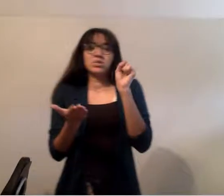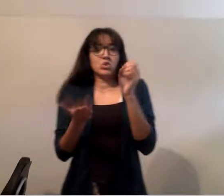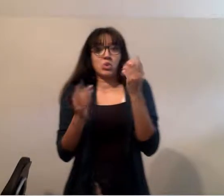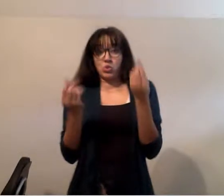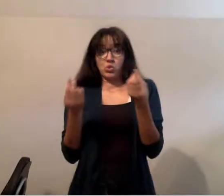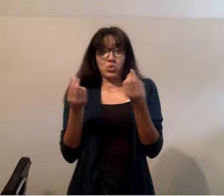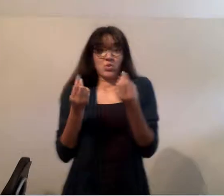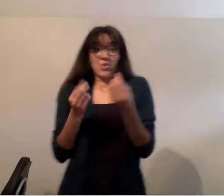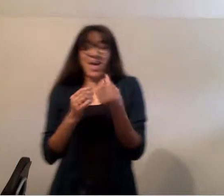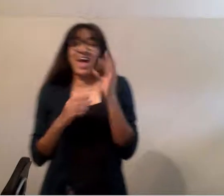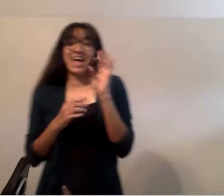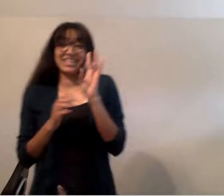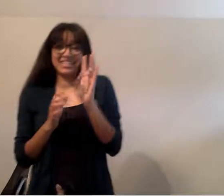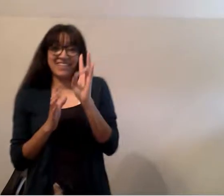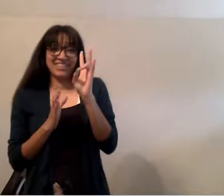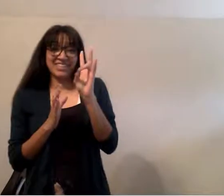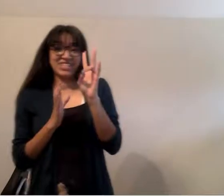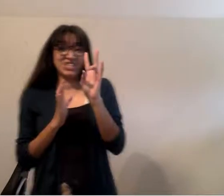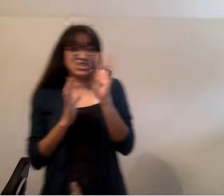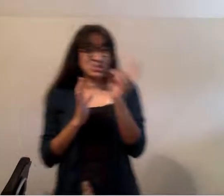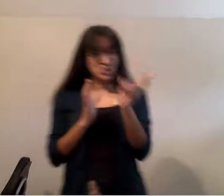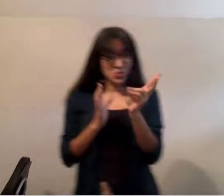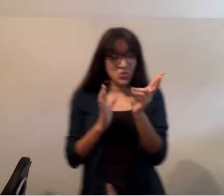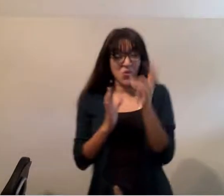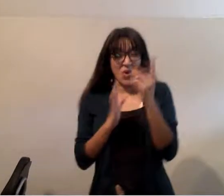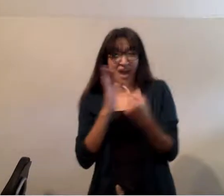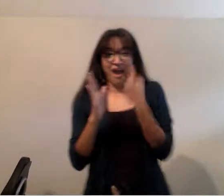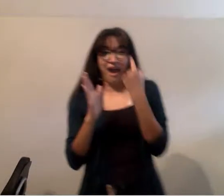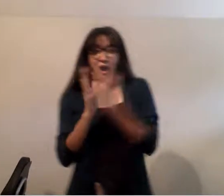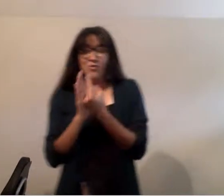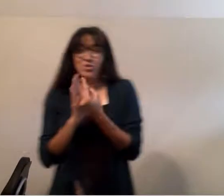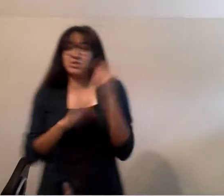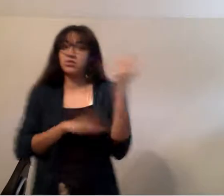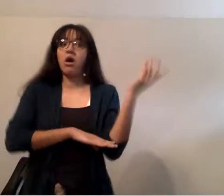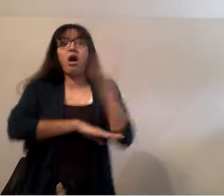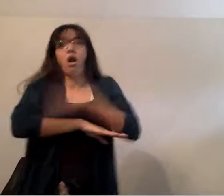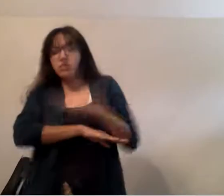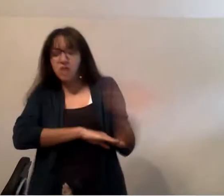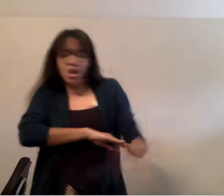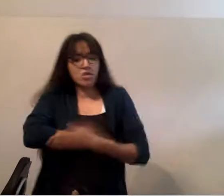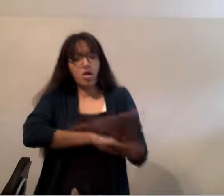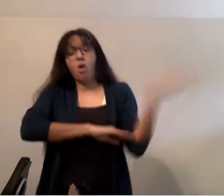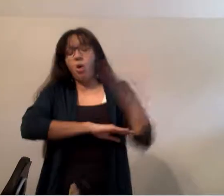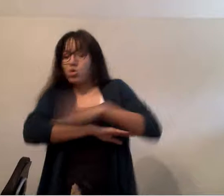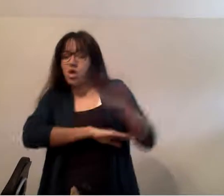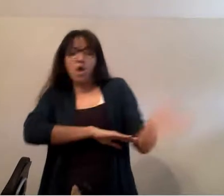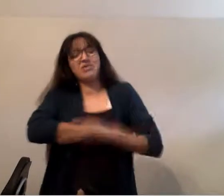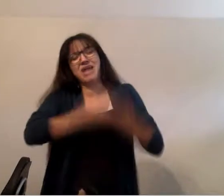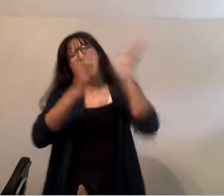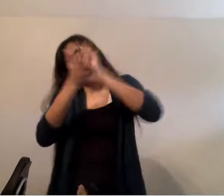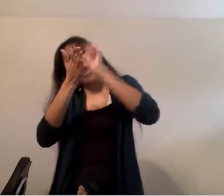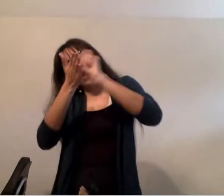over 72 hours, pulling not one but 2 all-nighters. Humans are not supposed to pull 2 all-nighters.